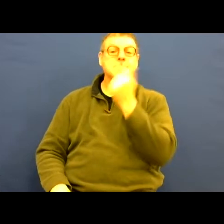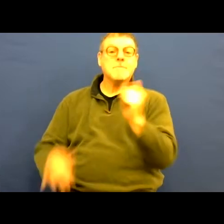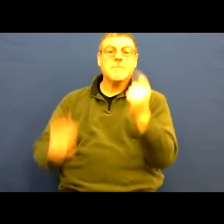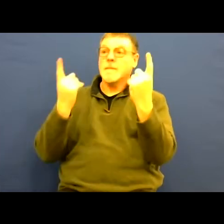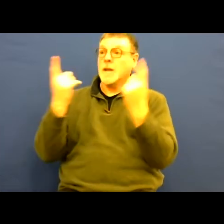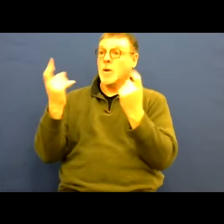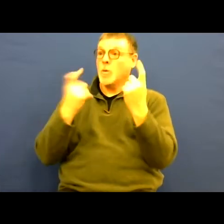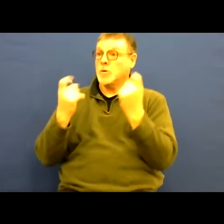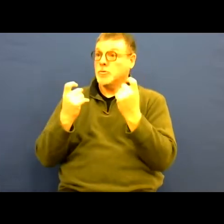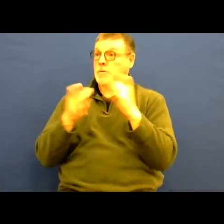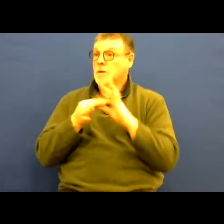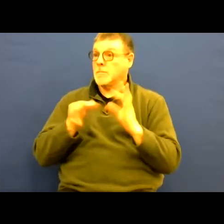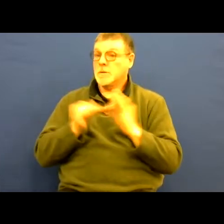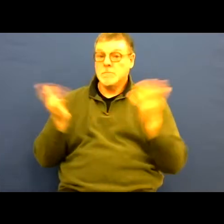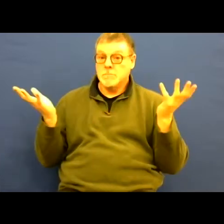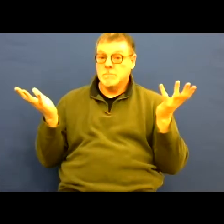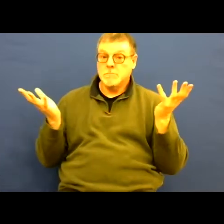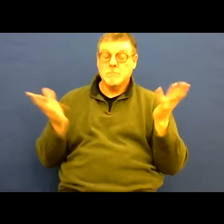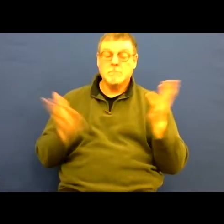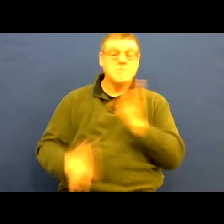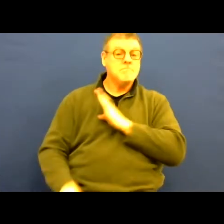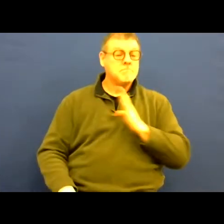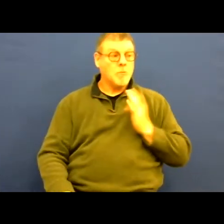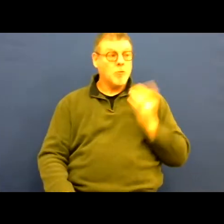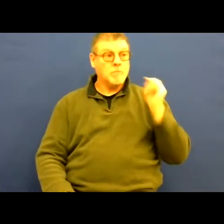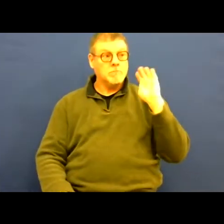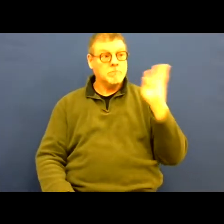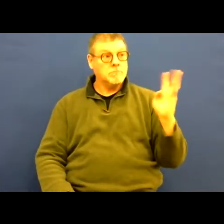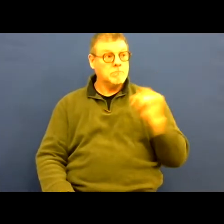this? Anything from the board?